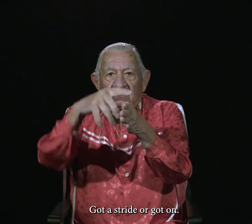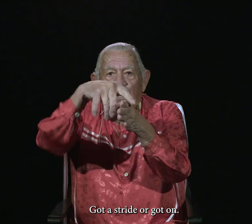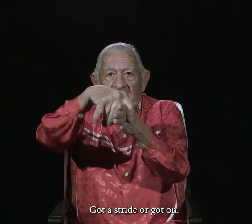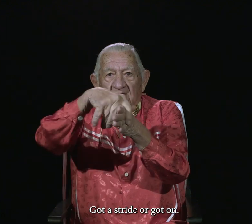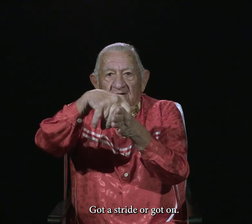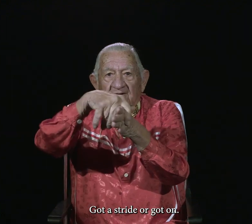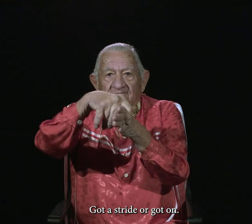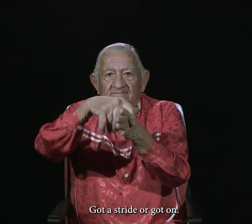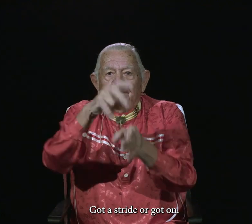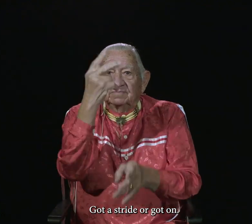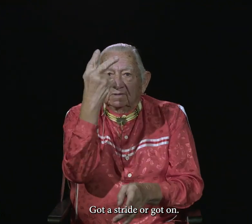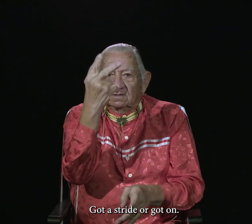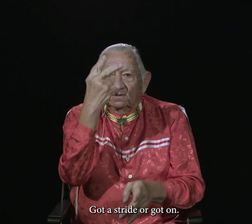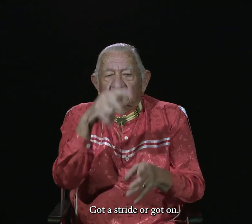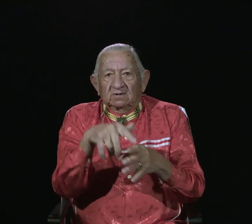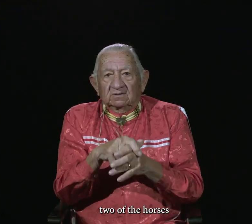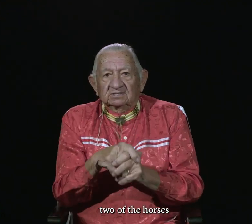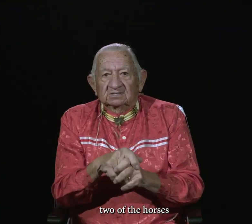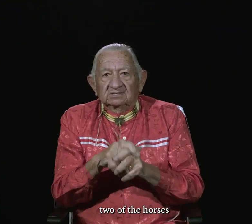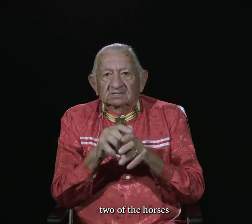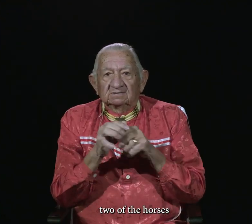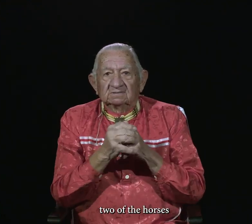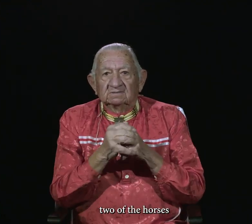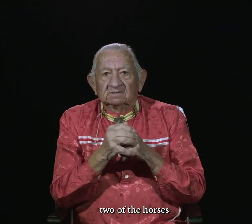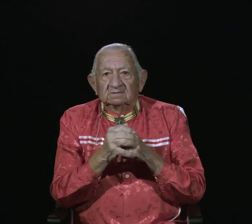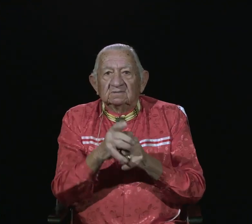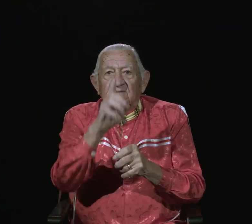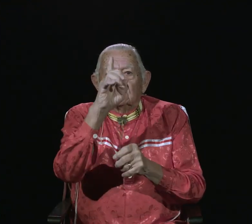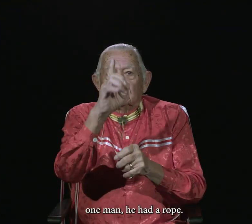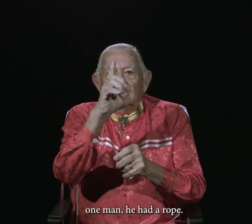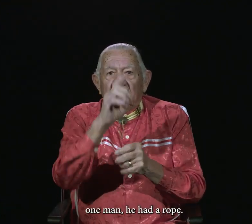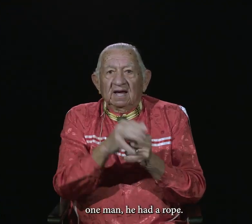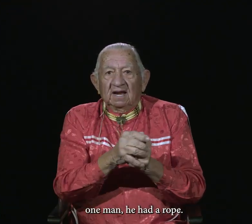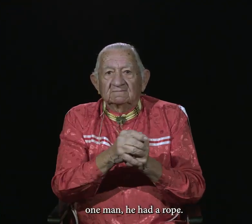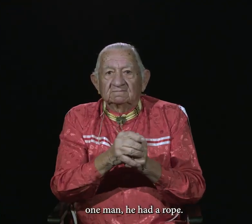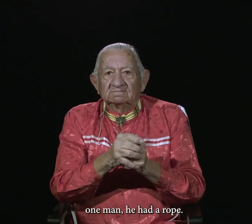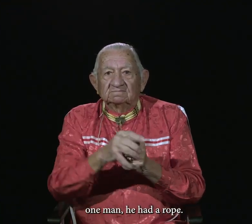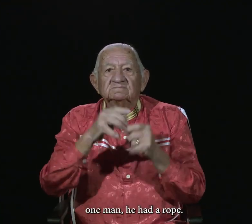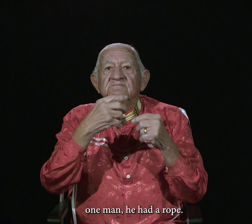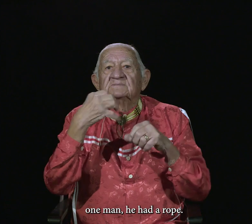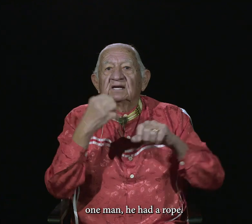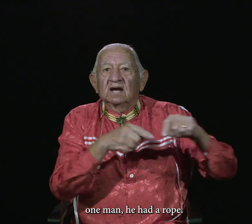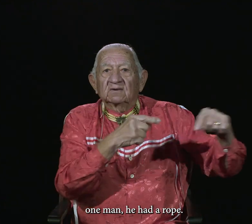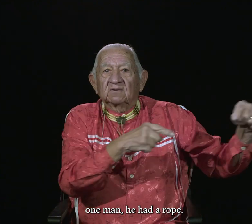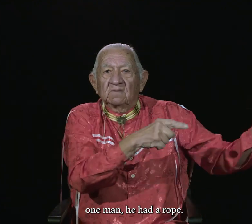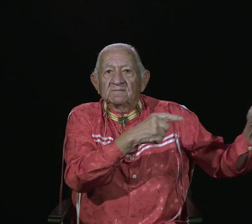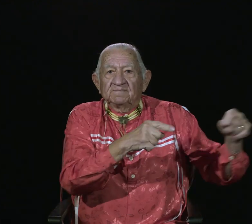got on two of the horses. One man, he had a rope.